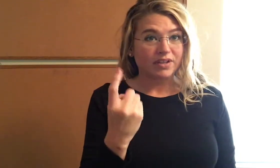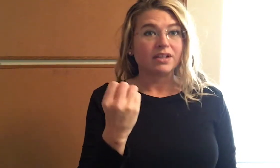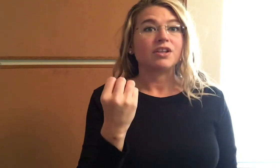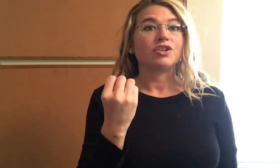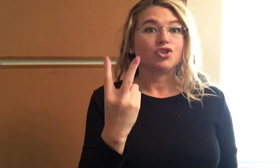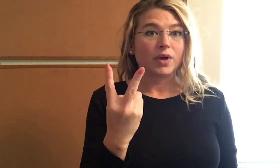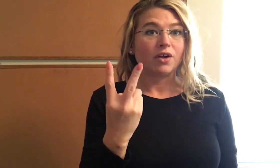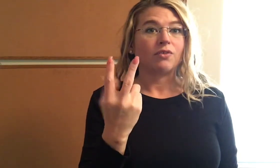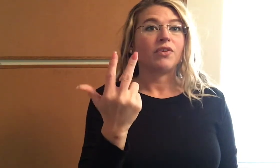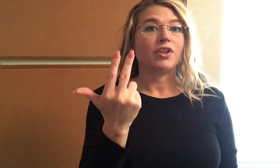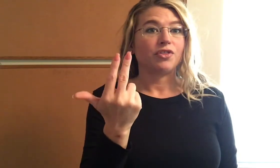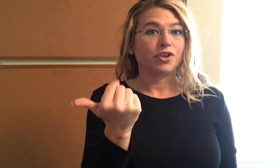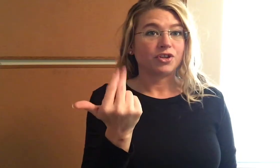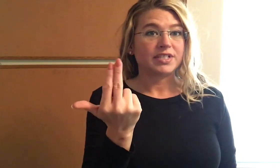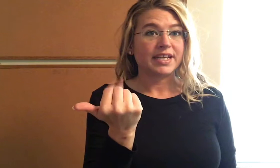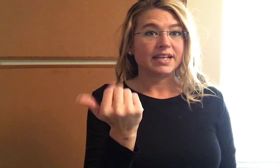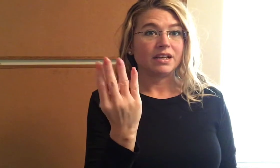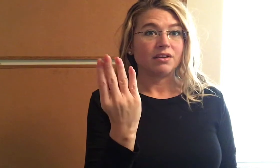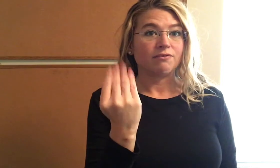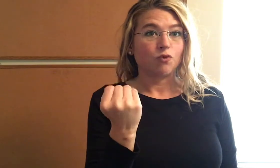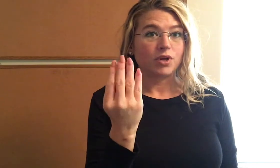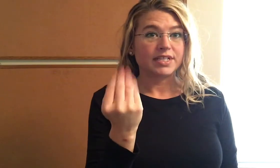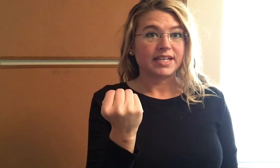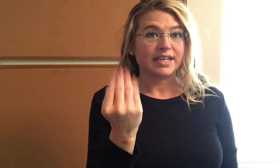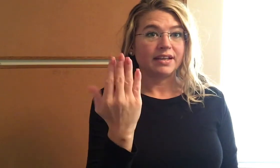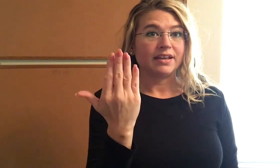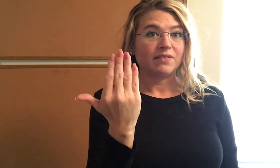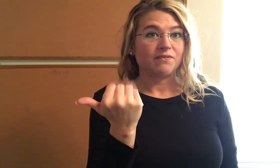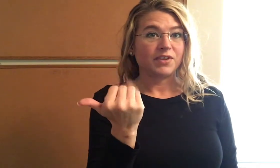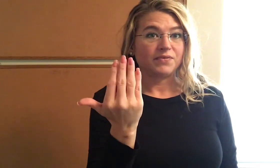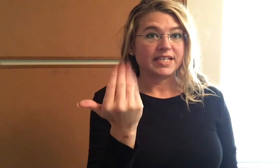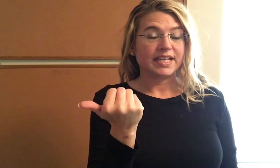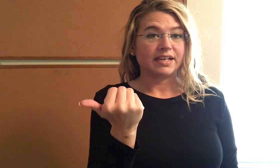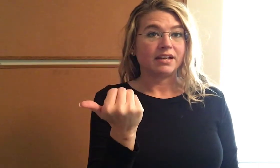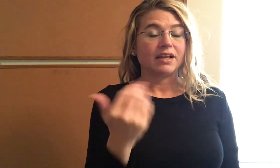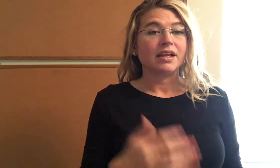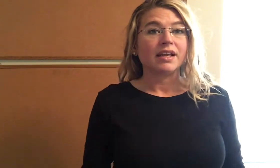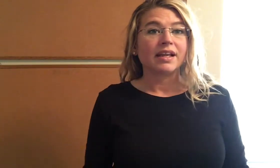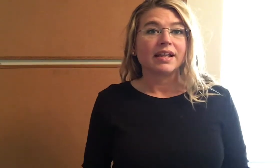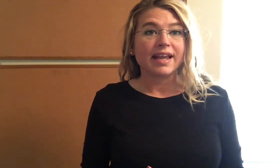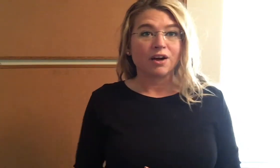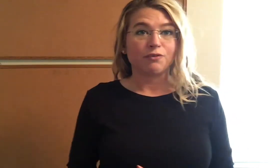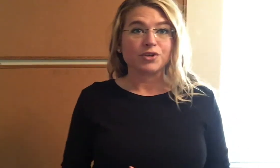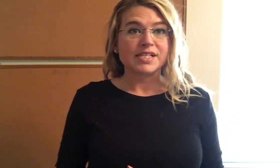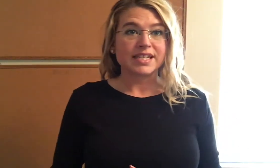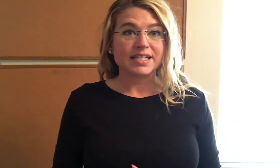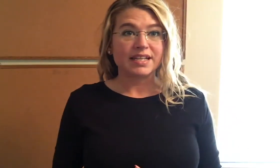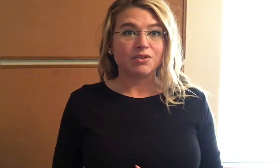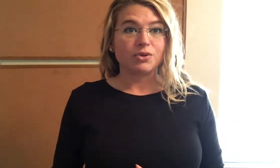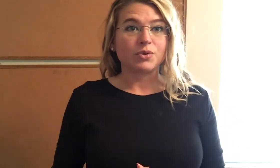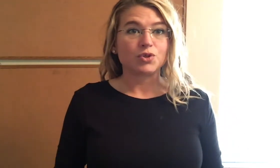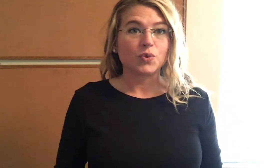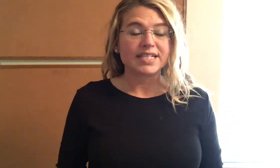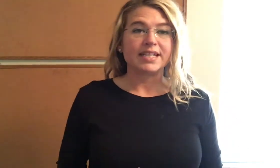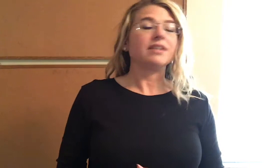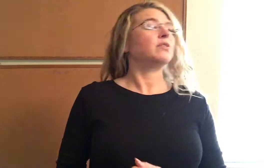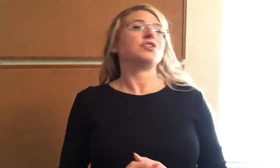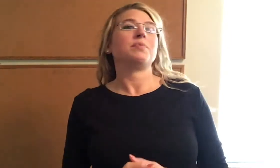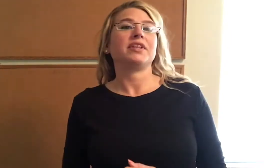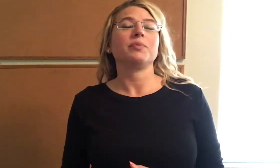11, 12, 13, 14, 15. Now for 16 through 20, there's going to be a little bit